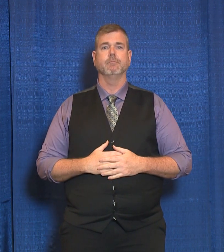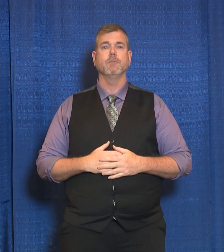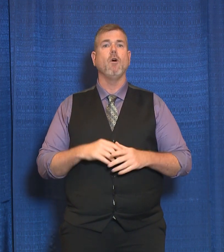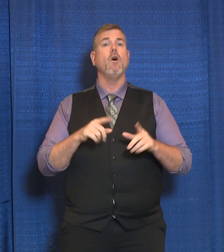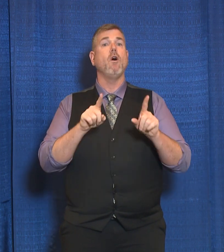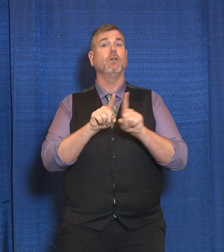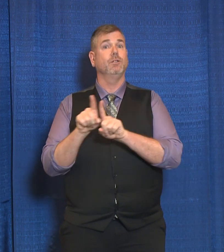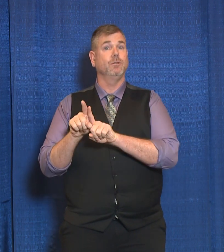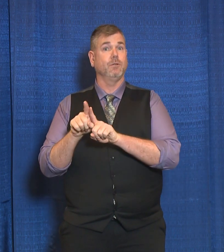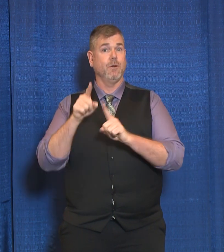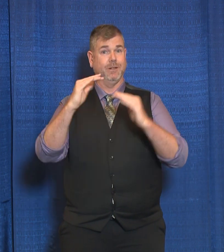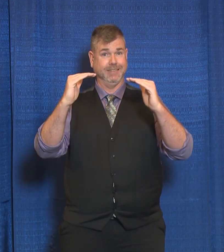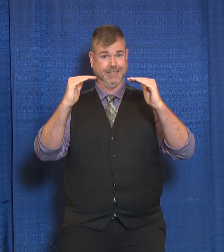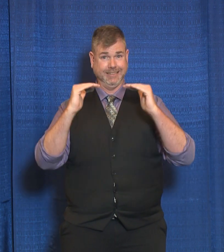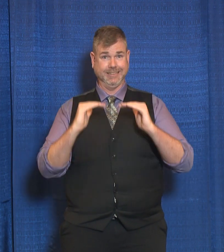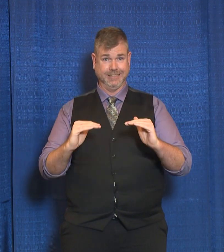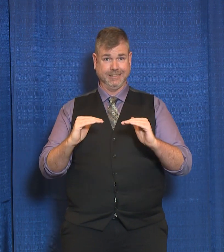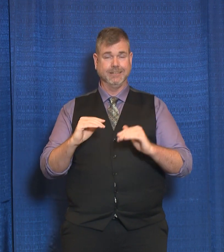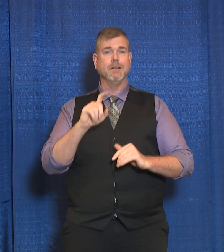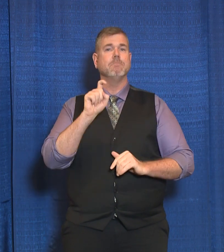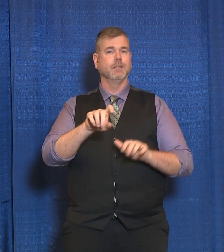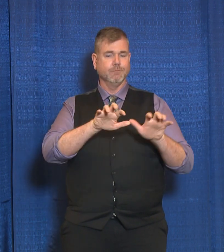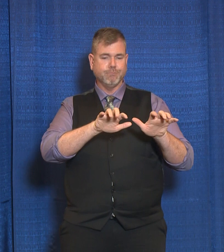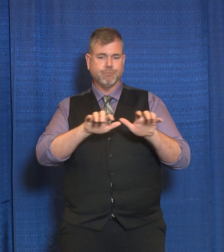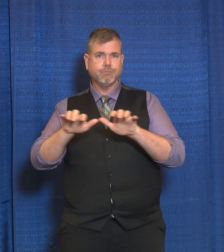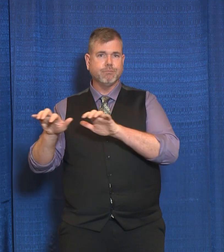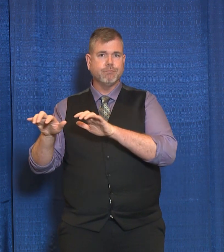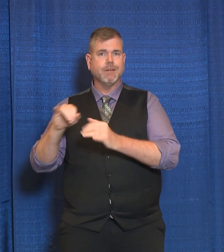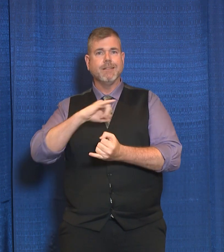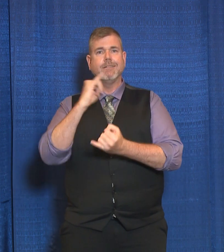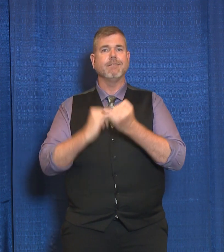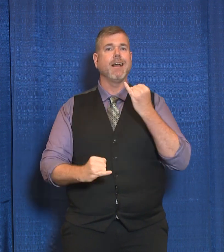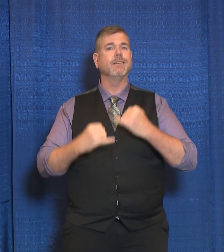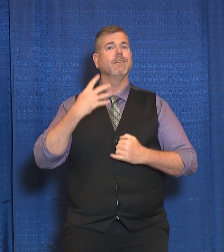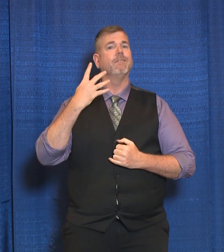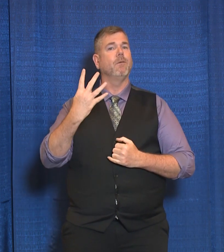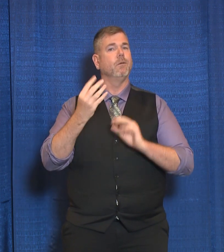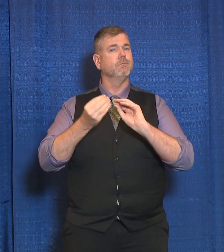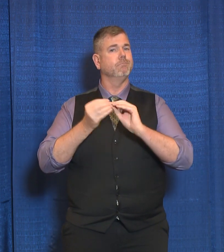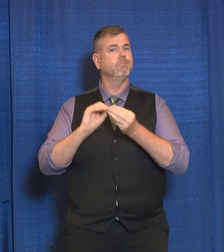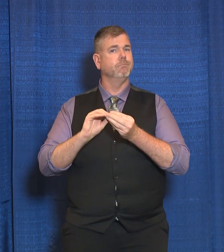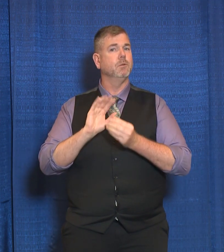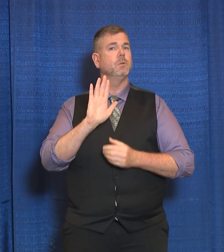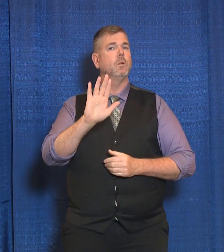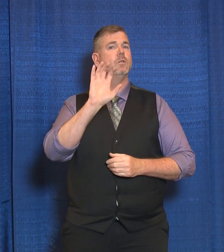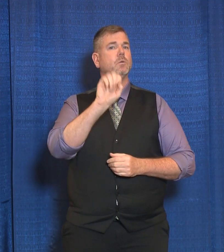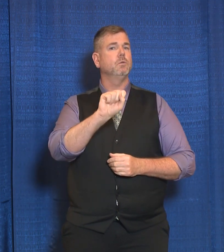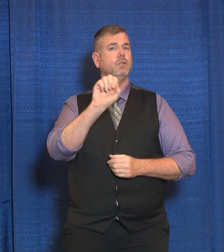You must also provide the last 4 digits of your Social Security number, if you have one.